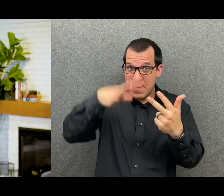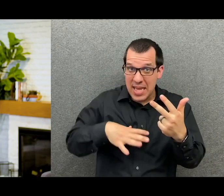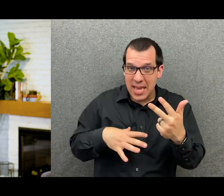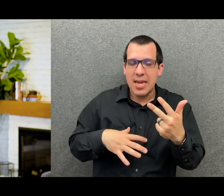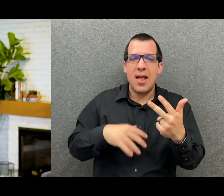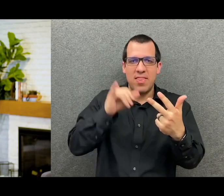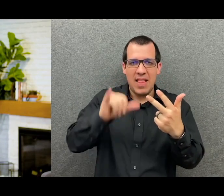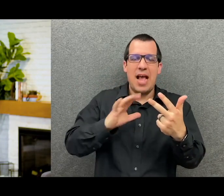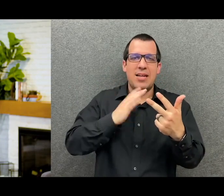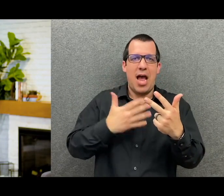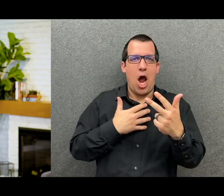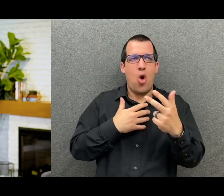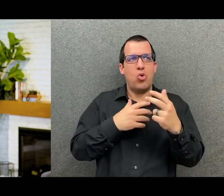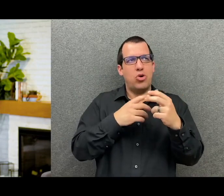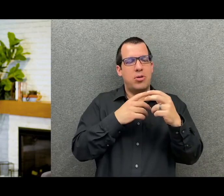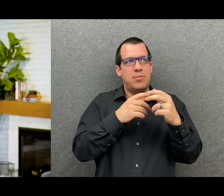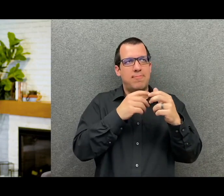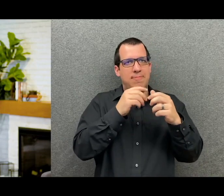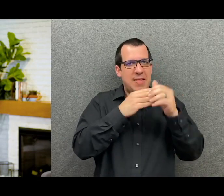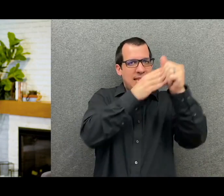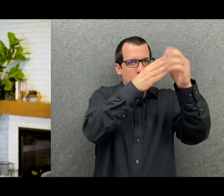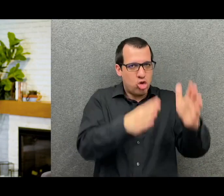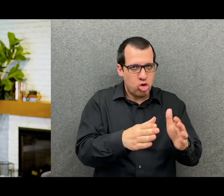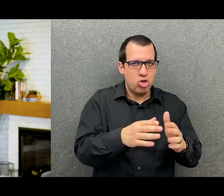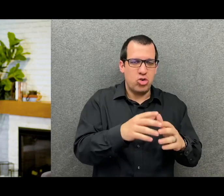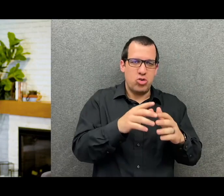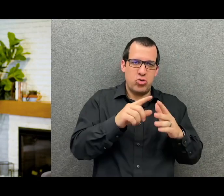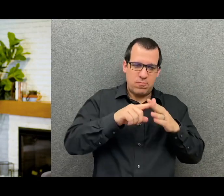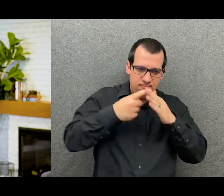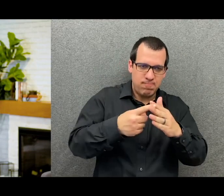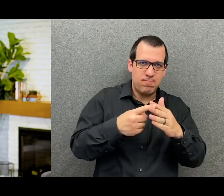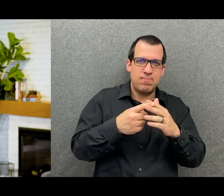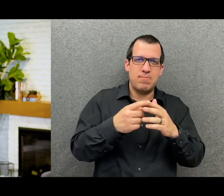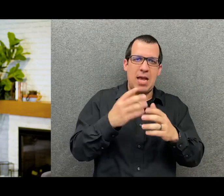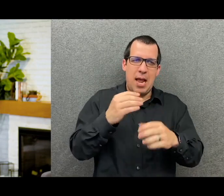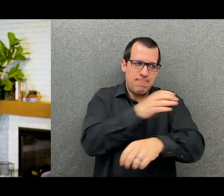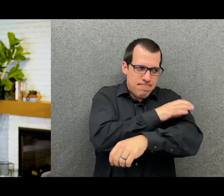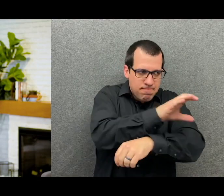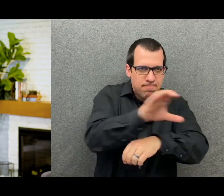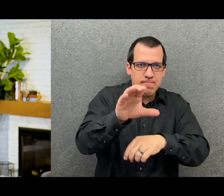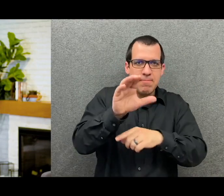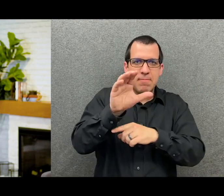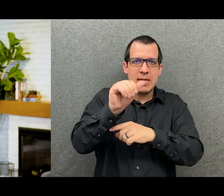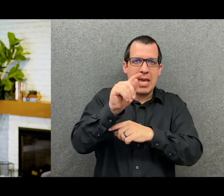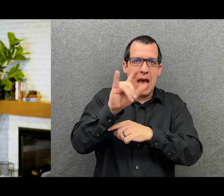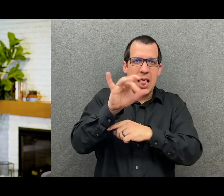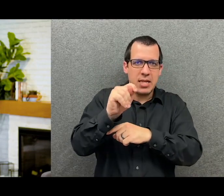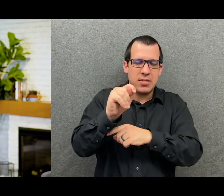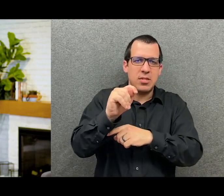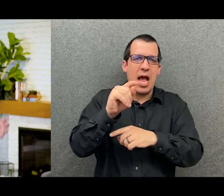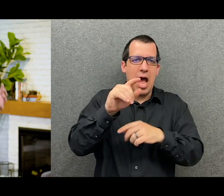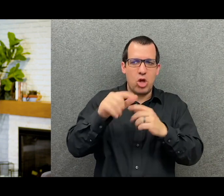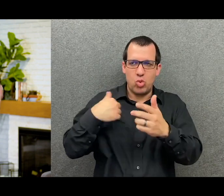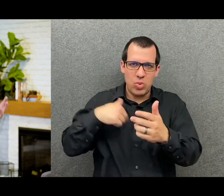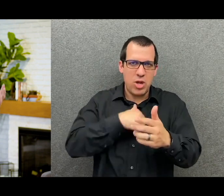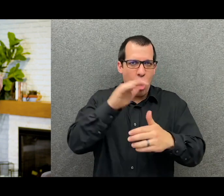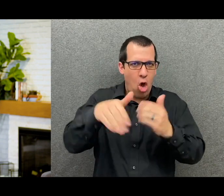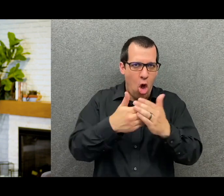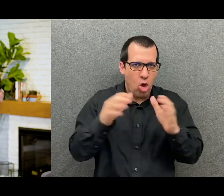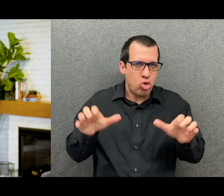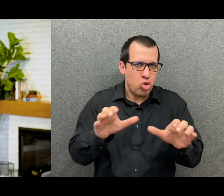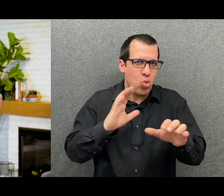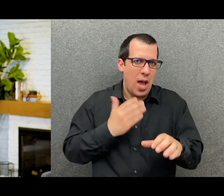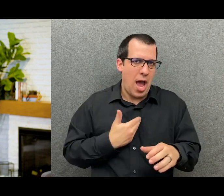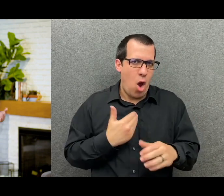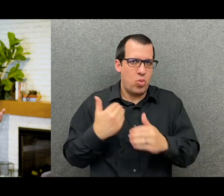And these three men are going to be our champions and our conveners and our catalysts as we all